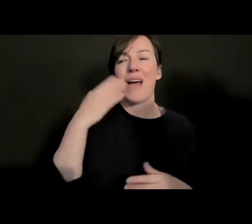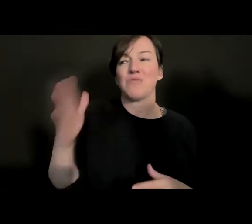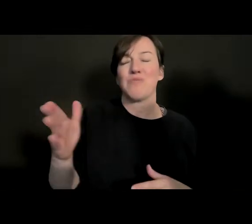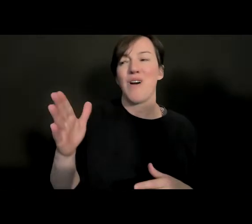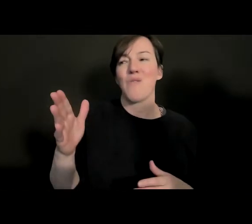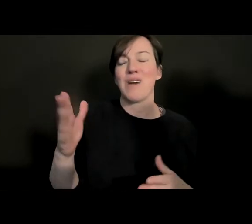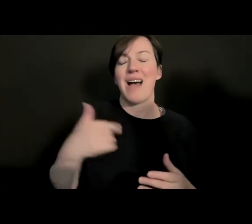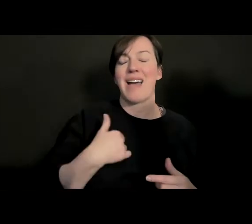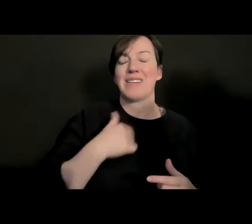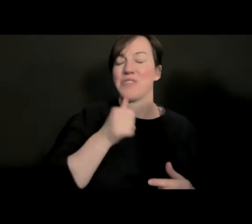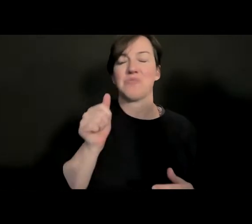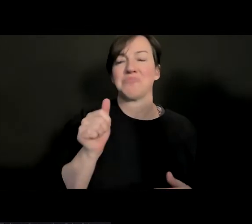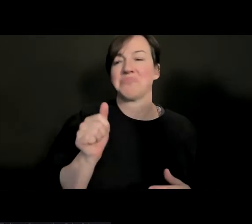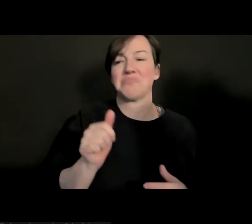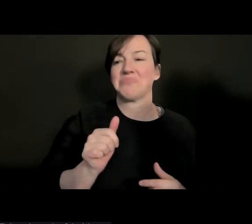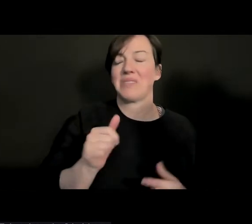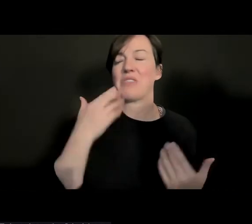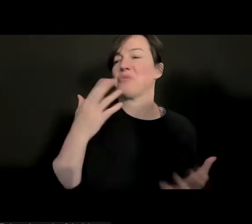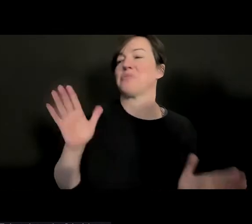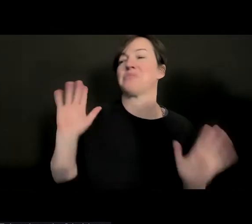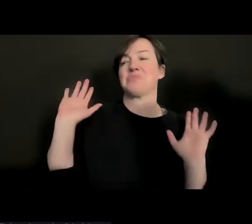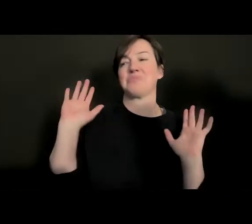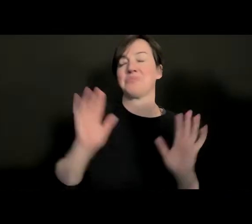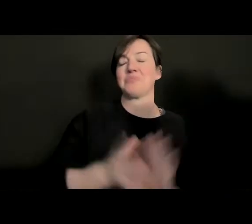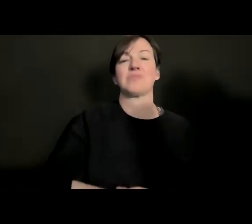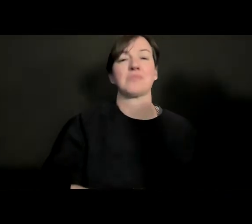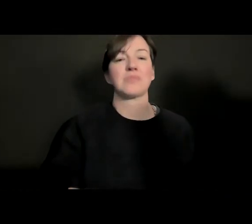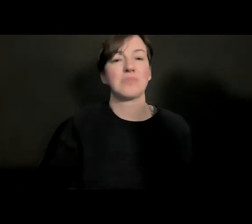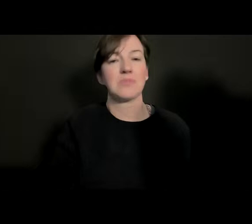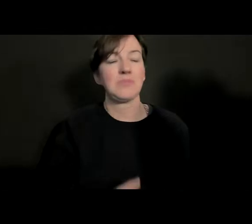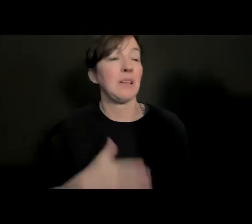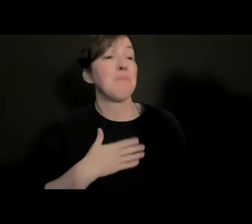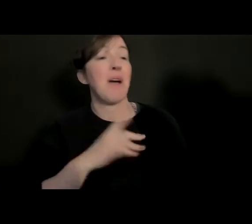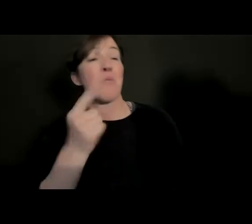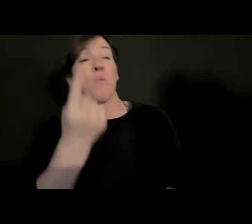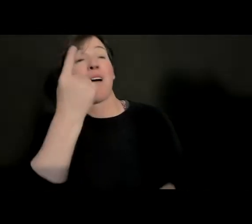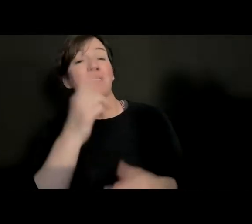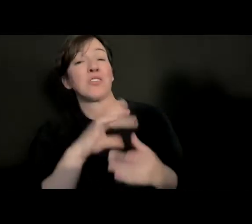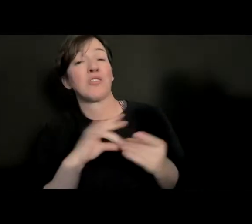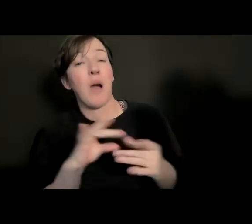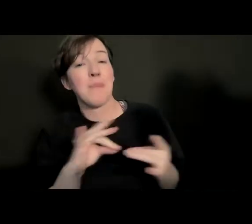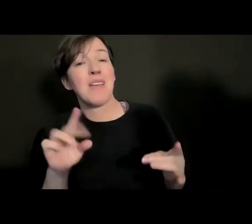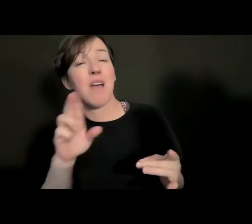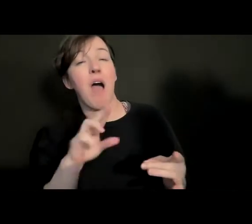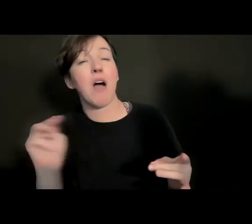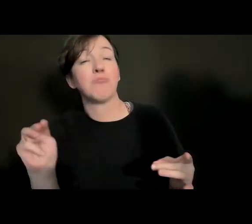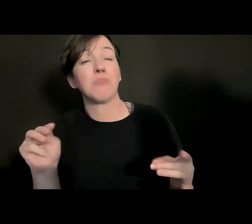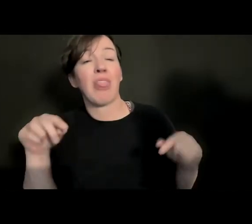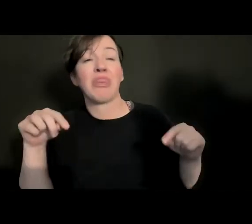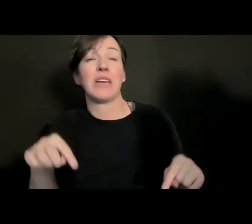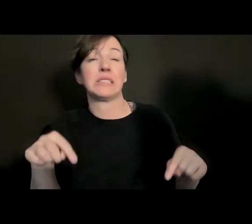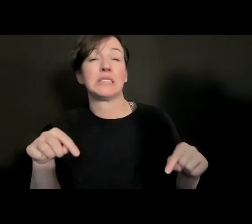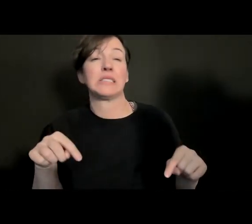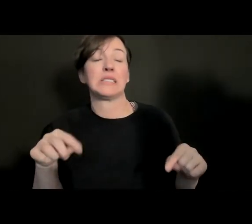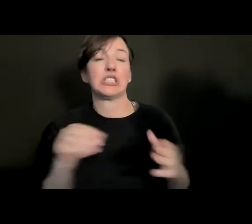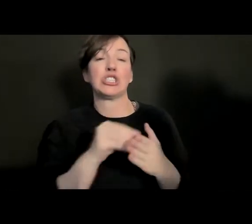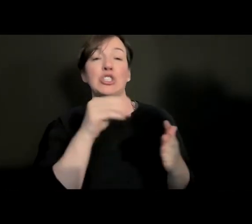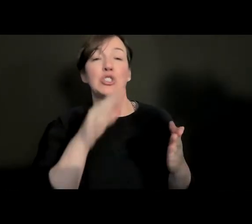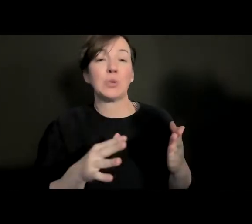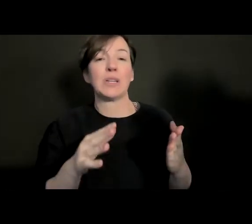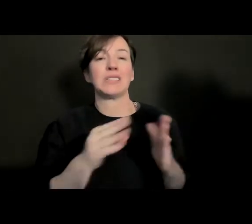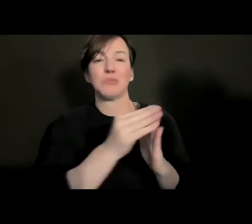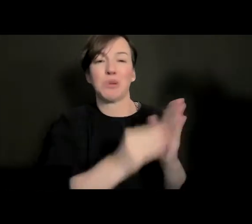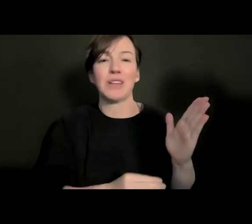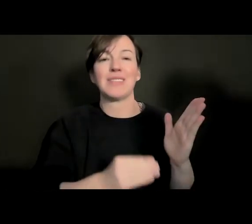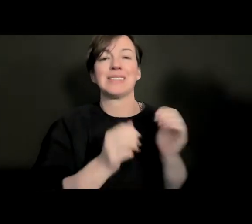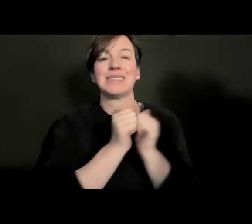I don't know. My only comment is, this is students putting this together,